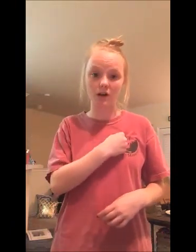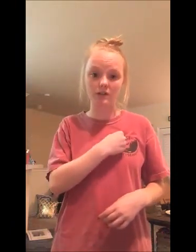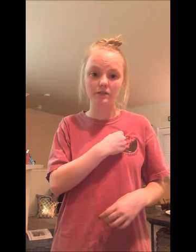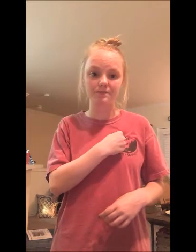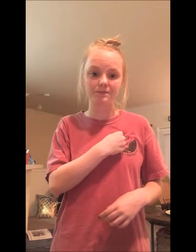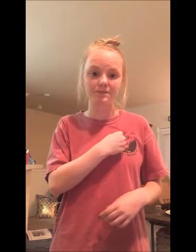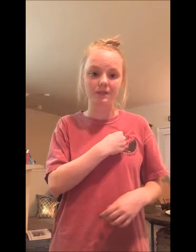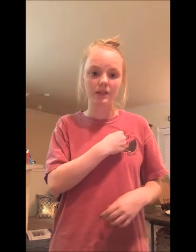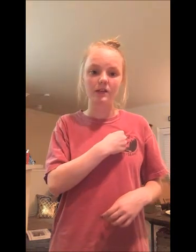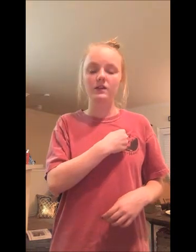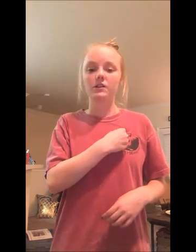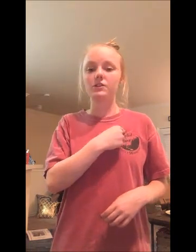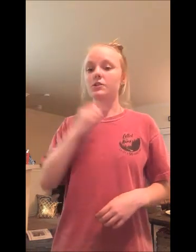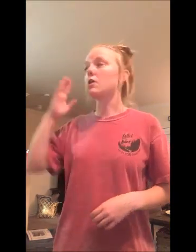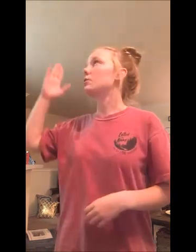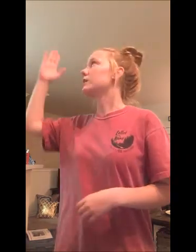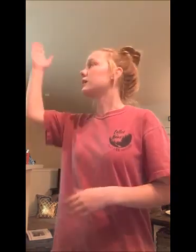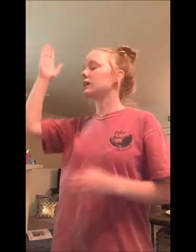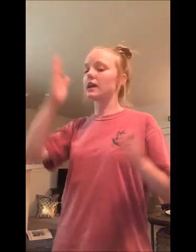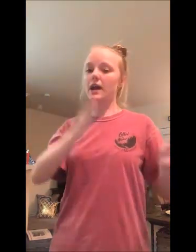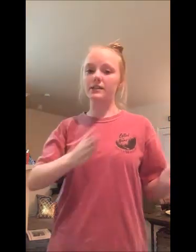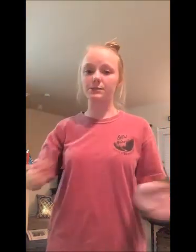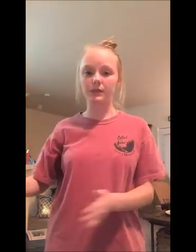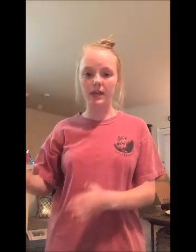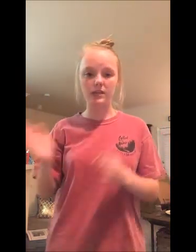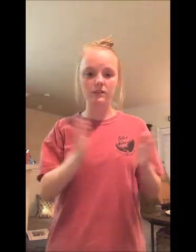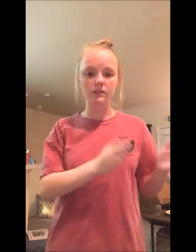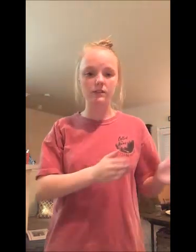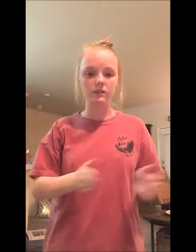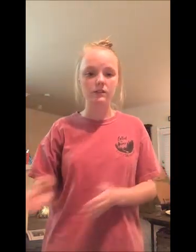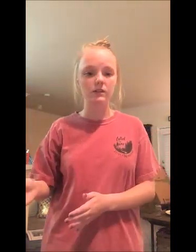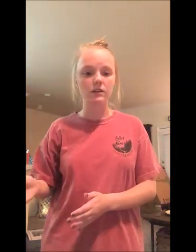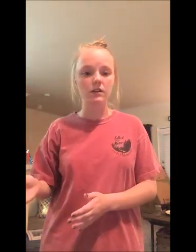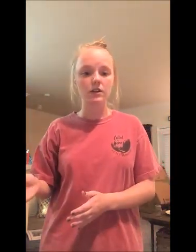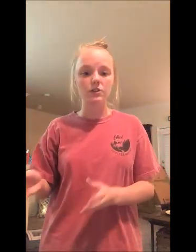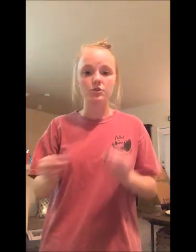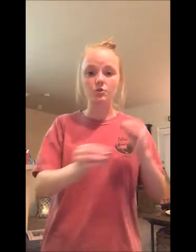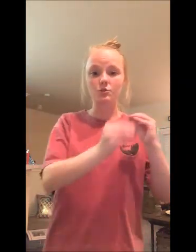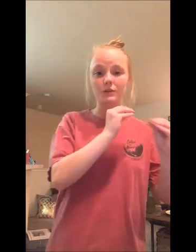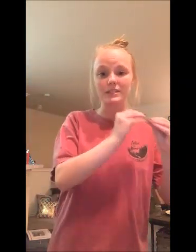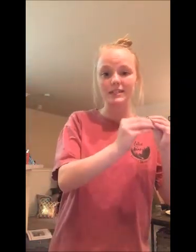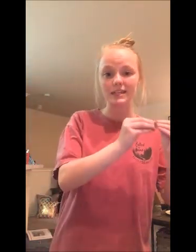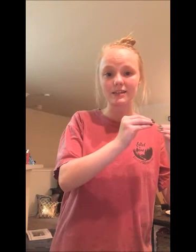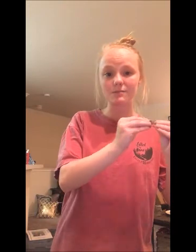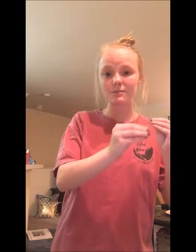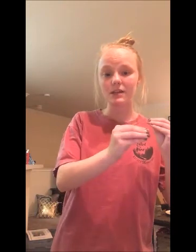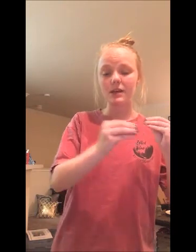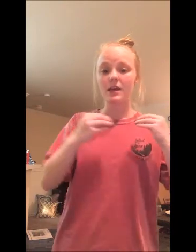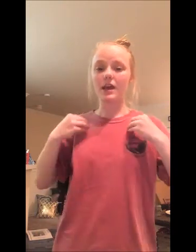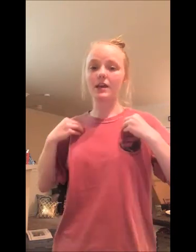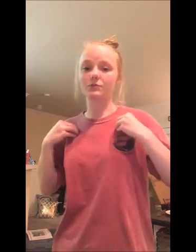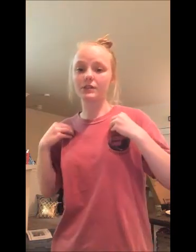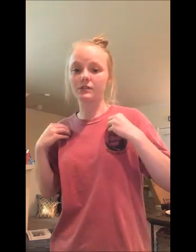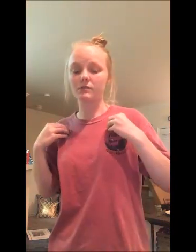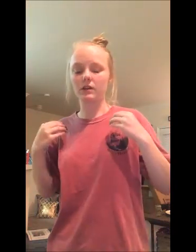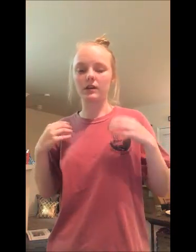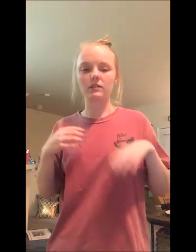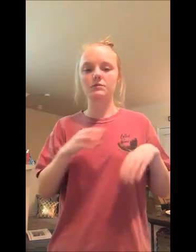heart. So he has plans to redeem and